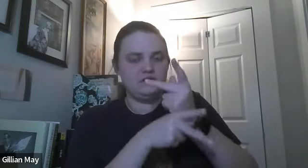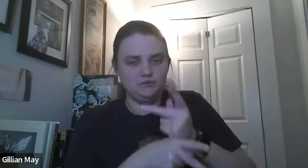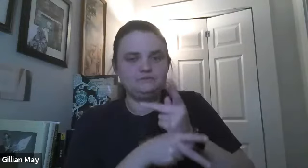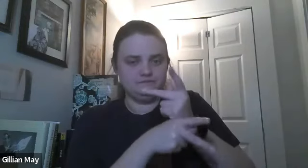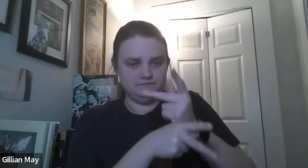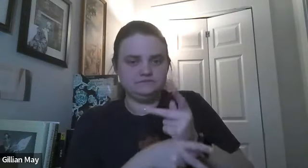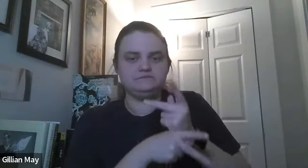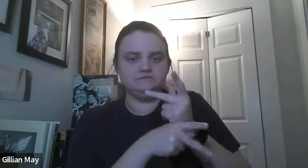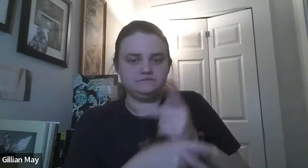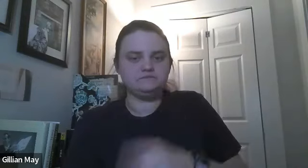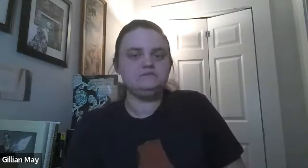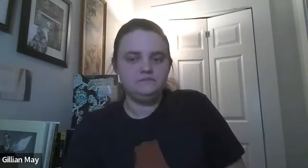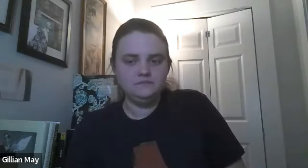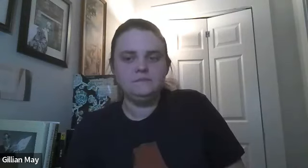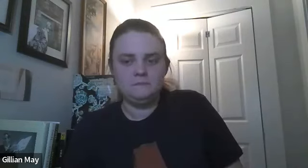careful. Mm-hmm.